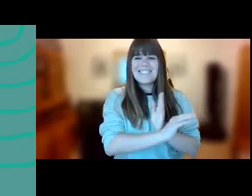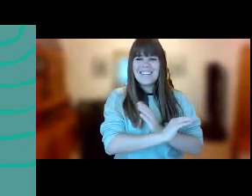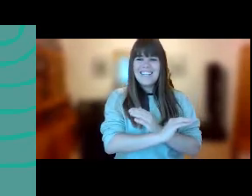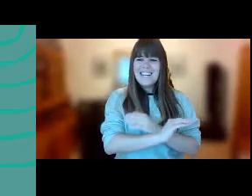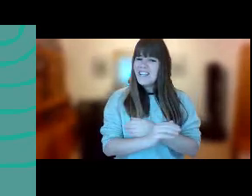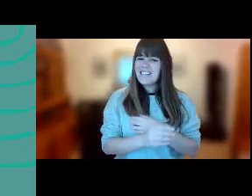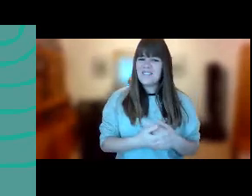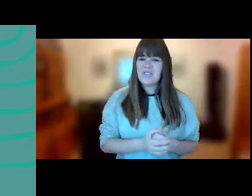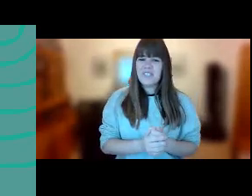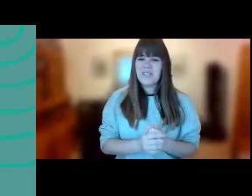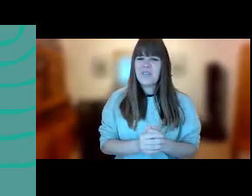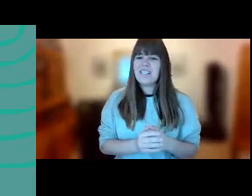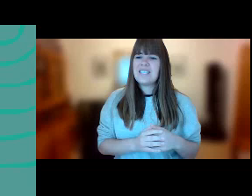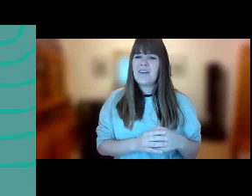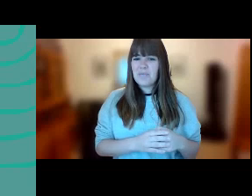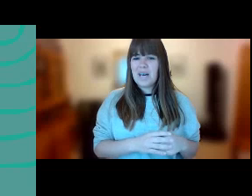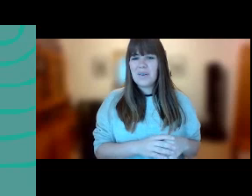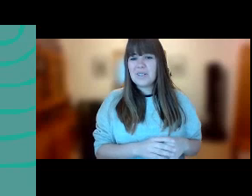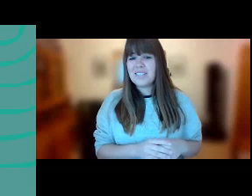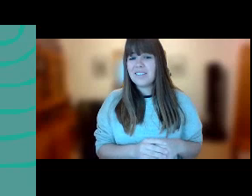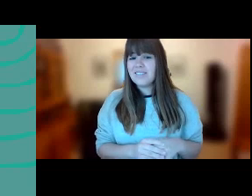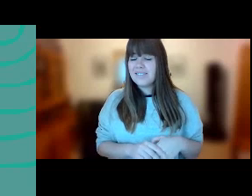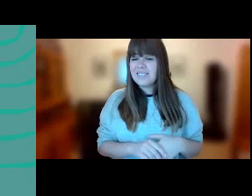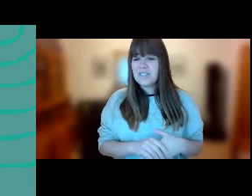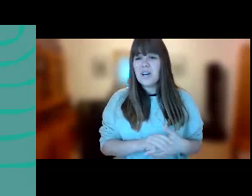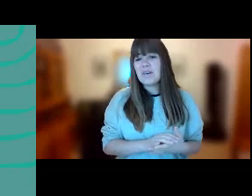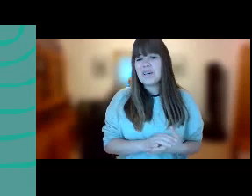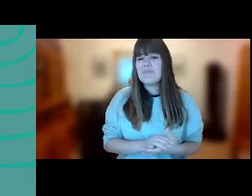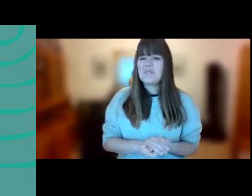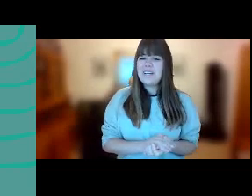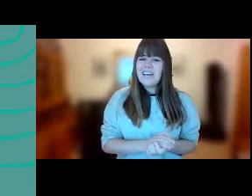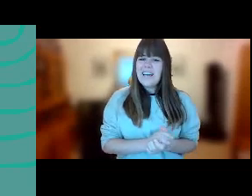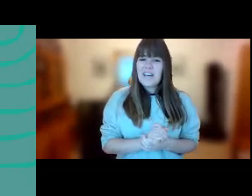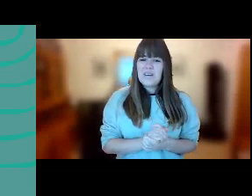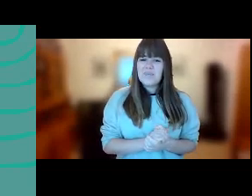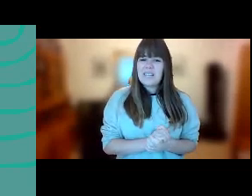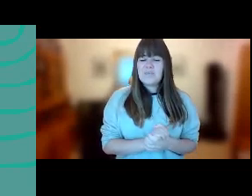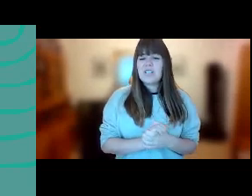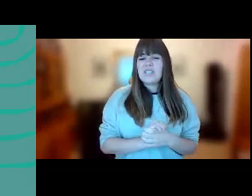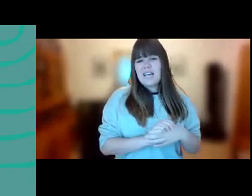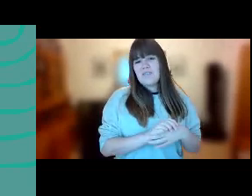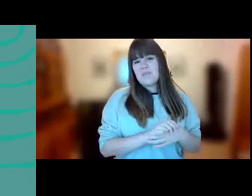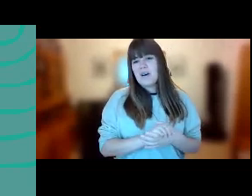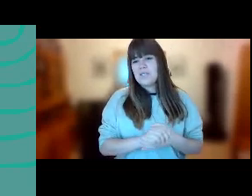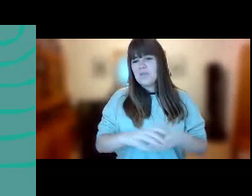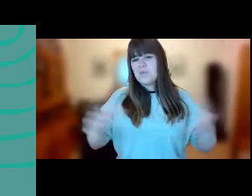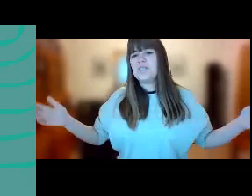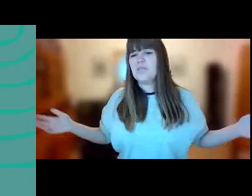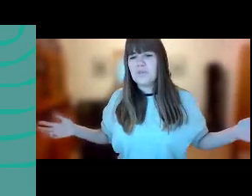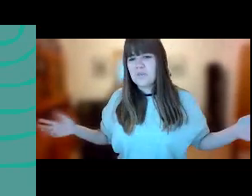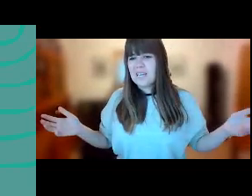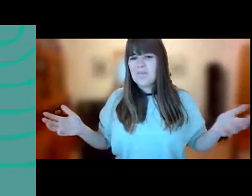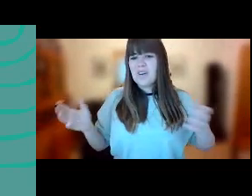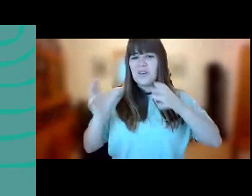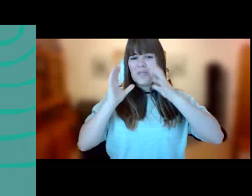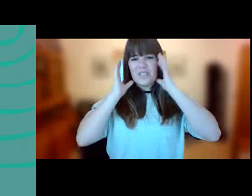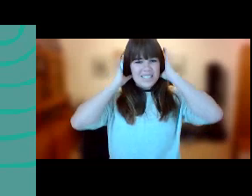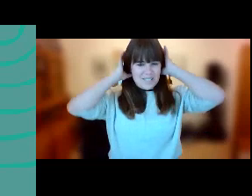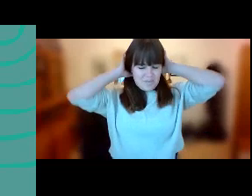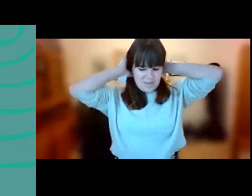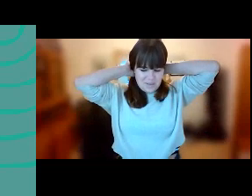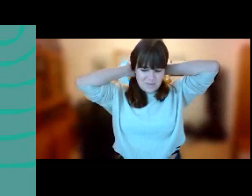because actually that's not true. Words have the power to hurt people as much as they have the power to open doors and